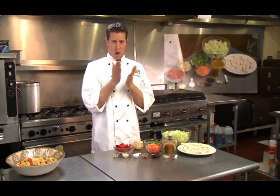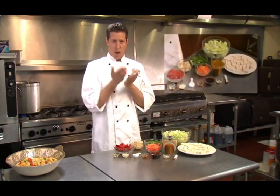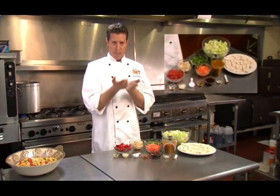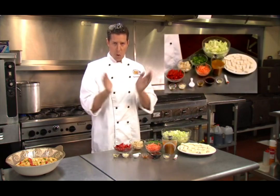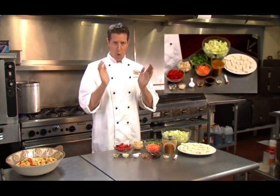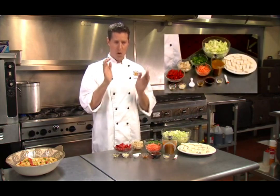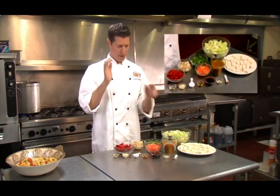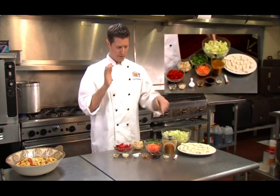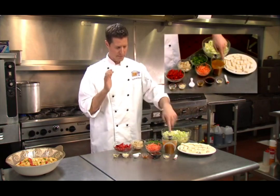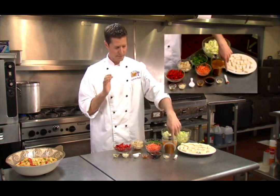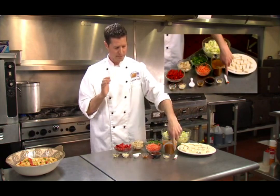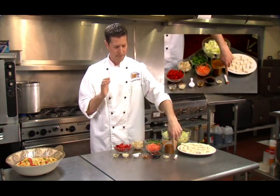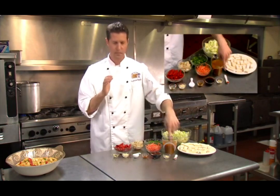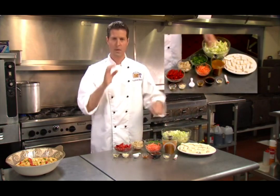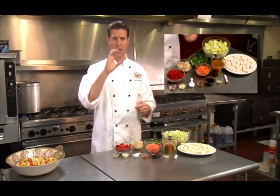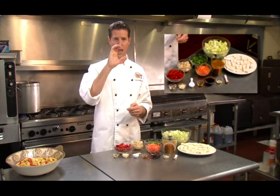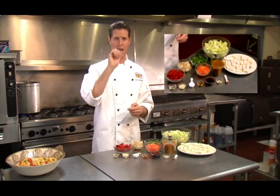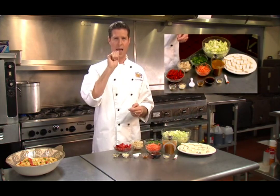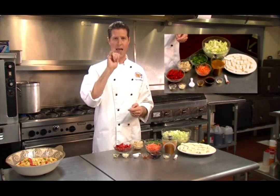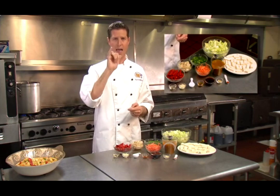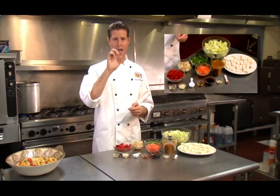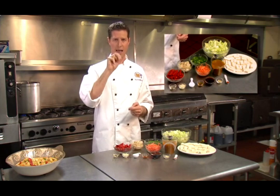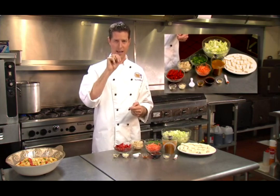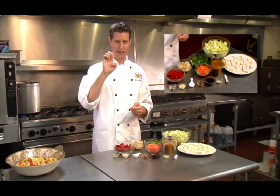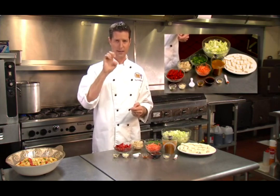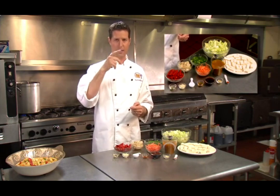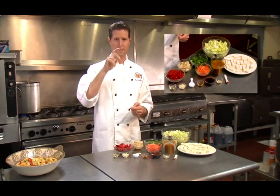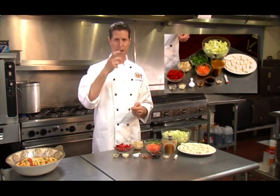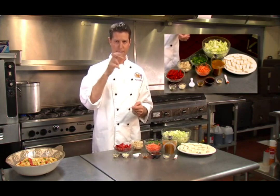In a small bowl, combine cayenne pepper,